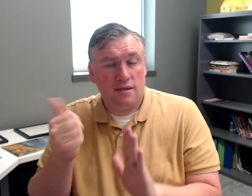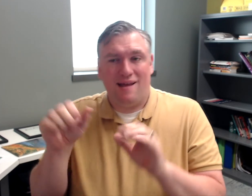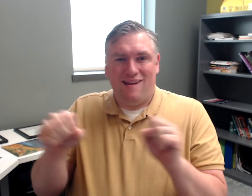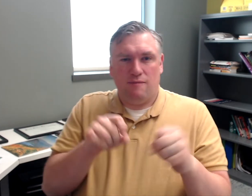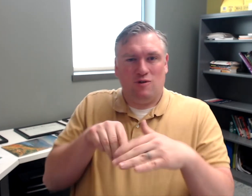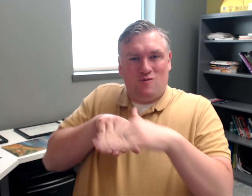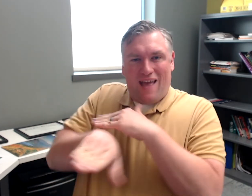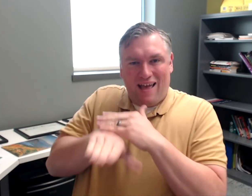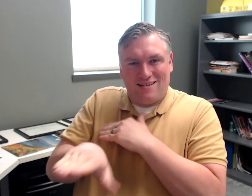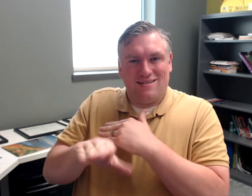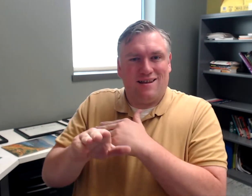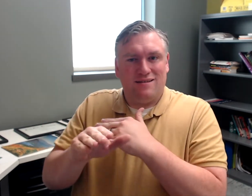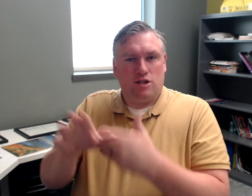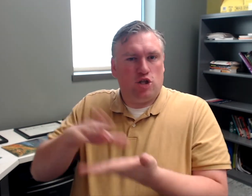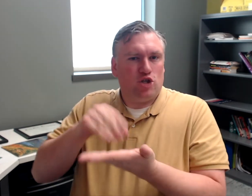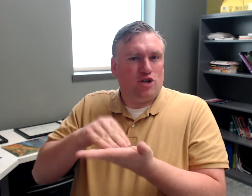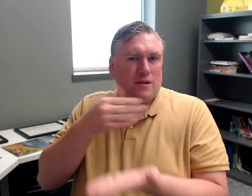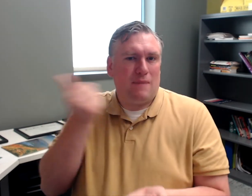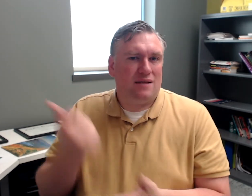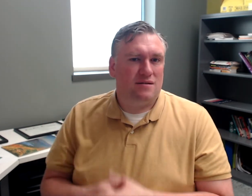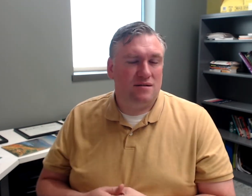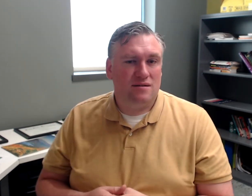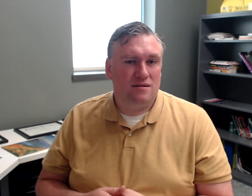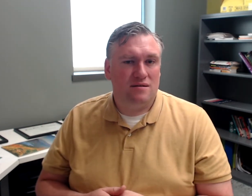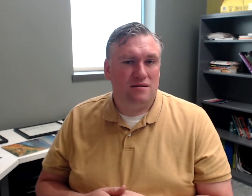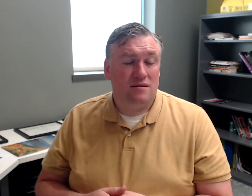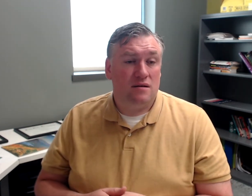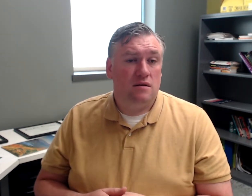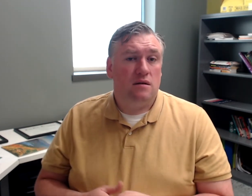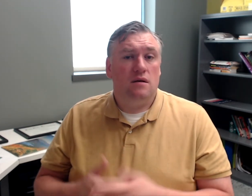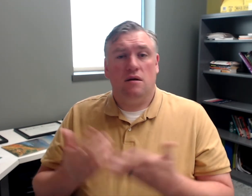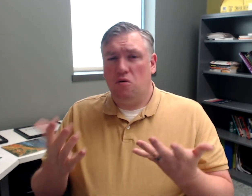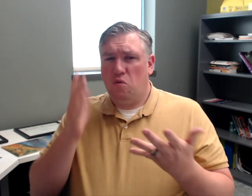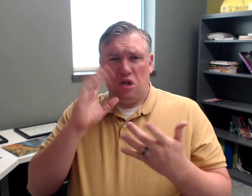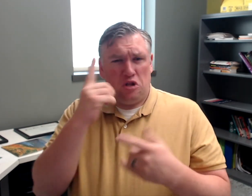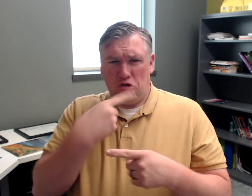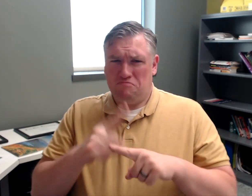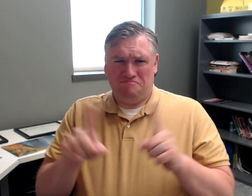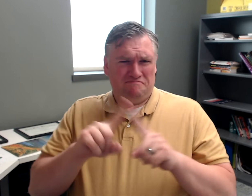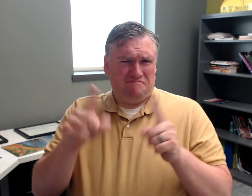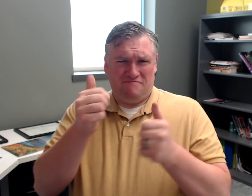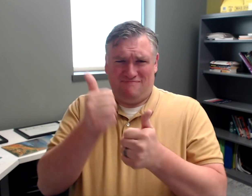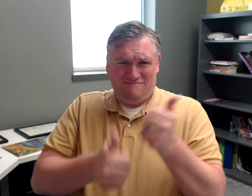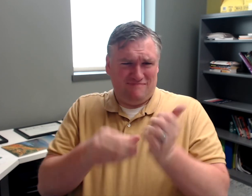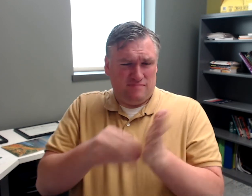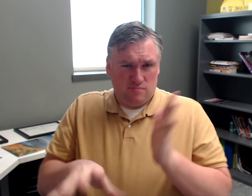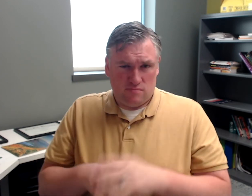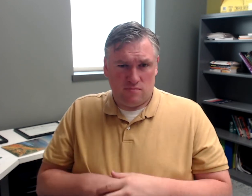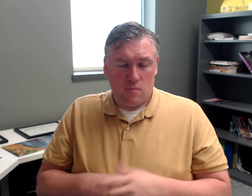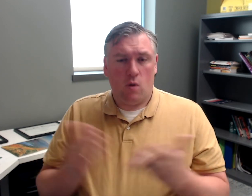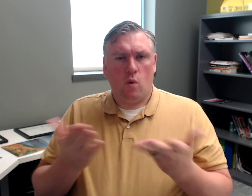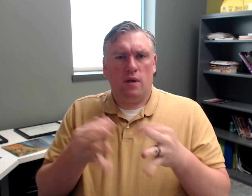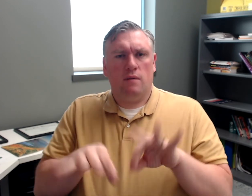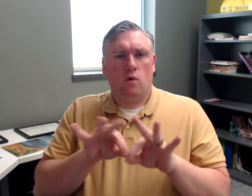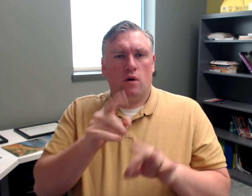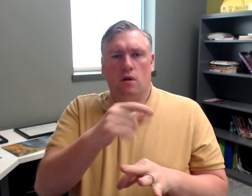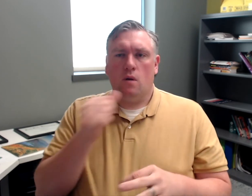the best, help them access their learning the best? Now, it's going to look different for each student, but